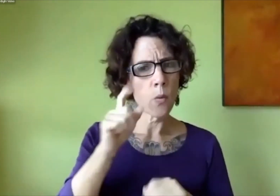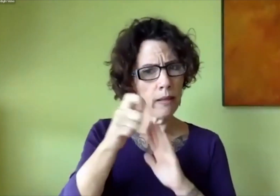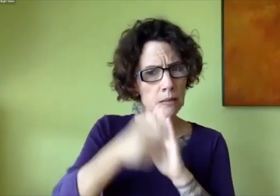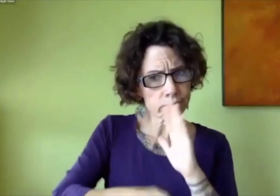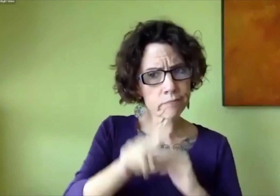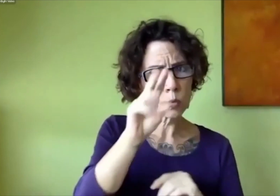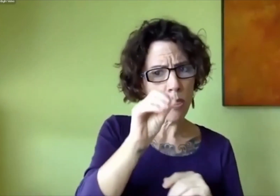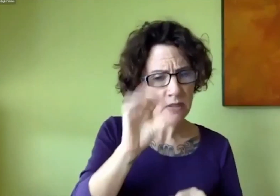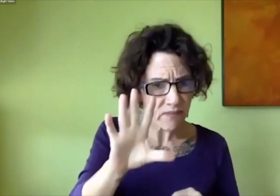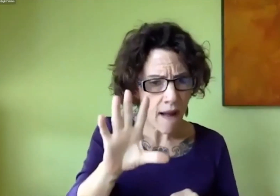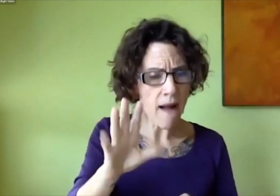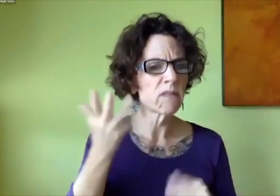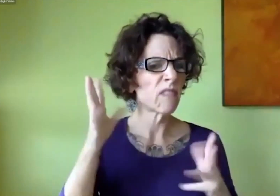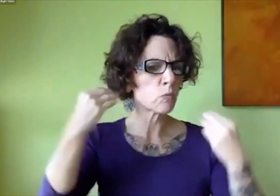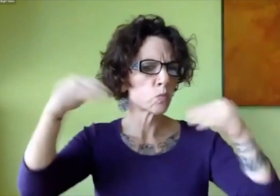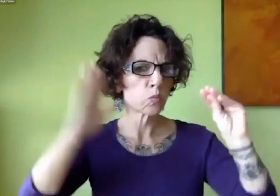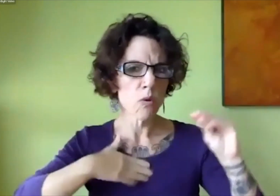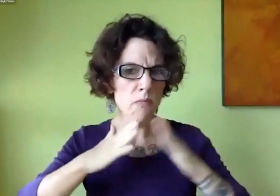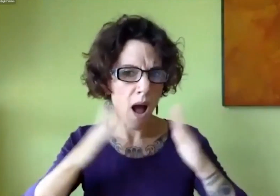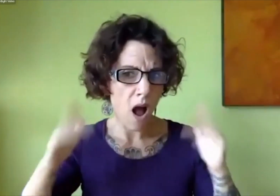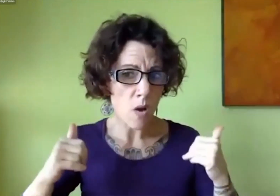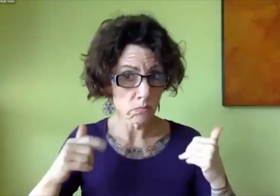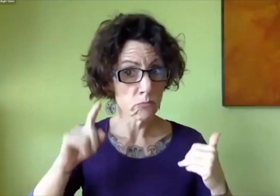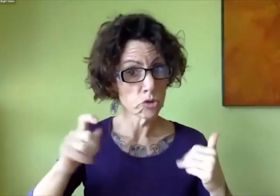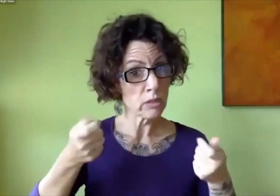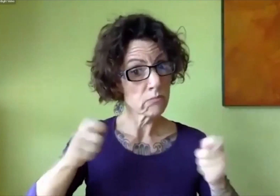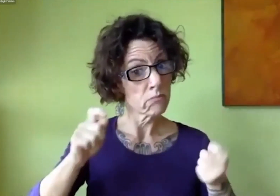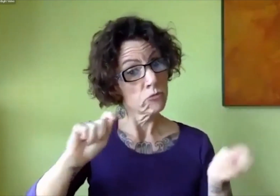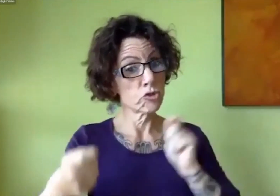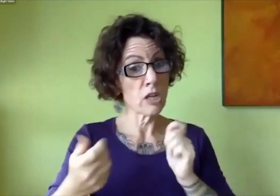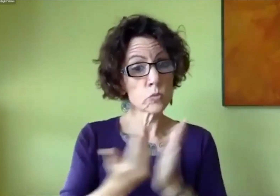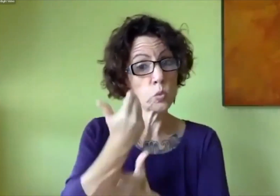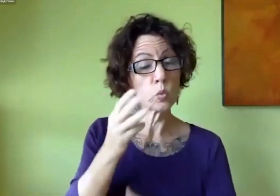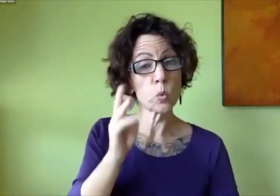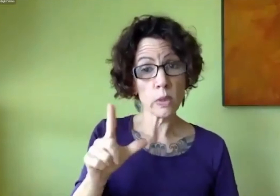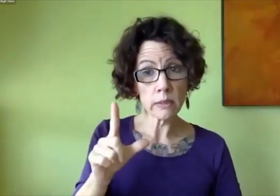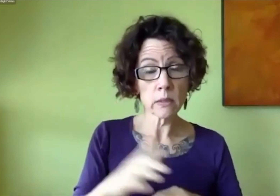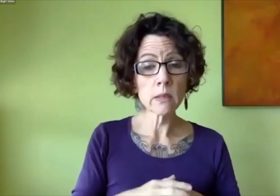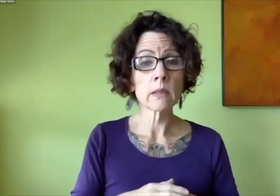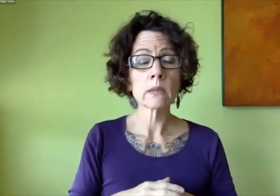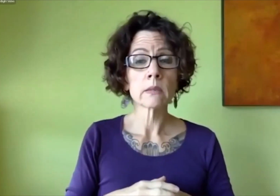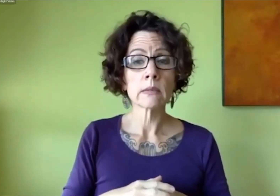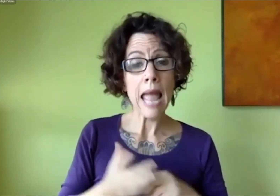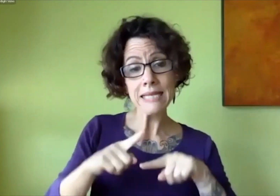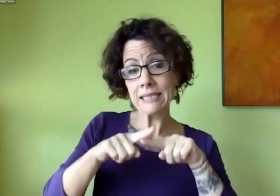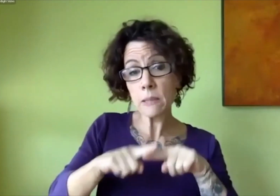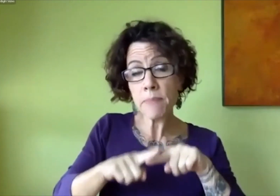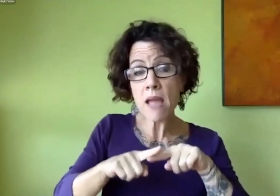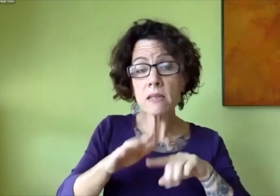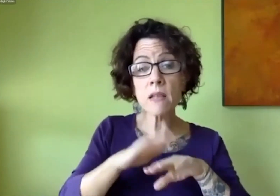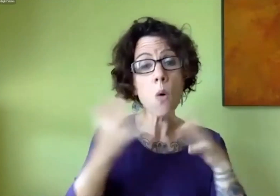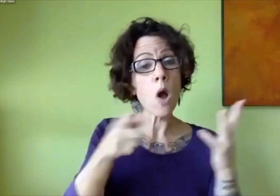Another question here. My will was written in 2005. I've sold my house. Should I rewrite my will?